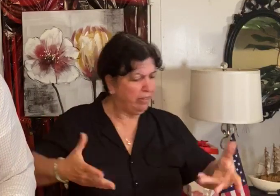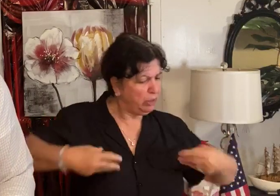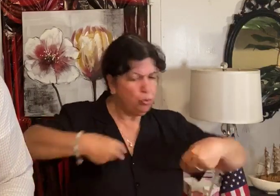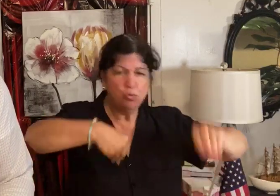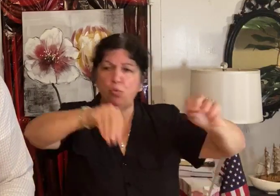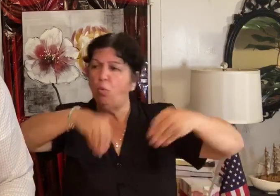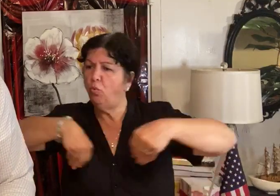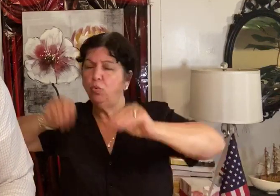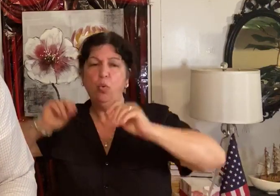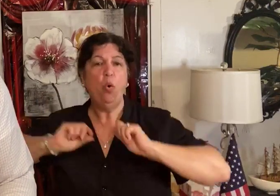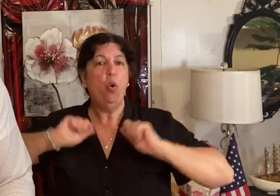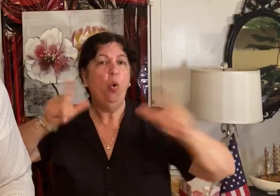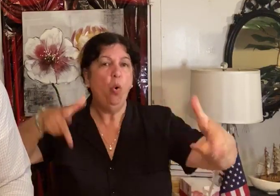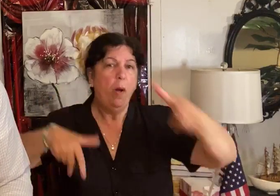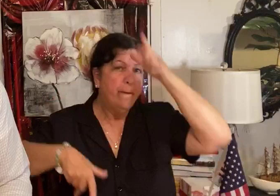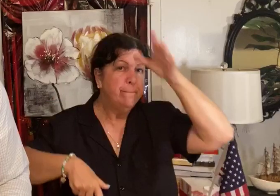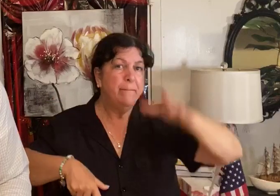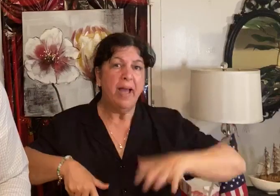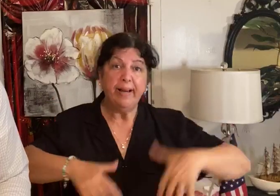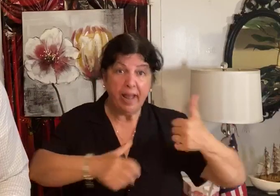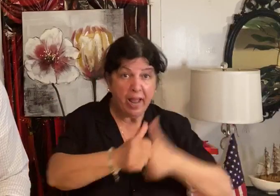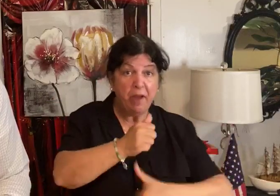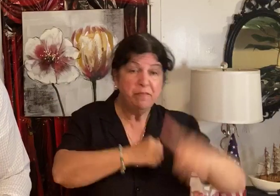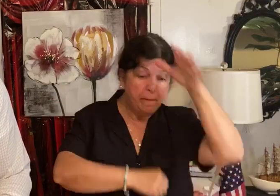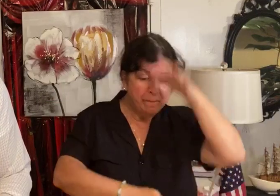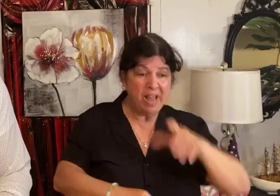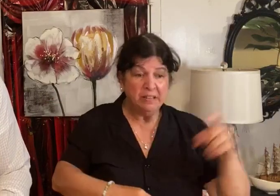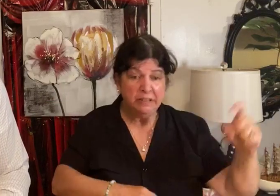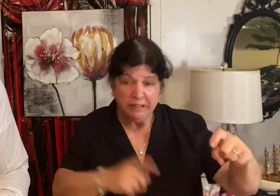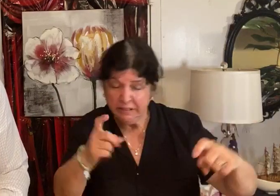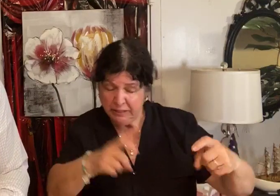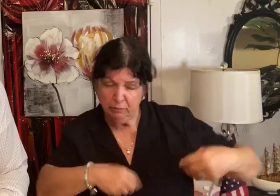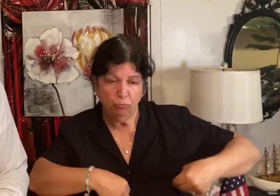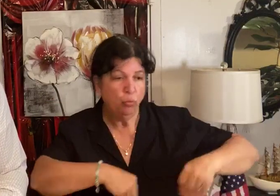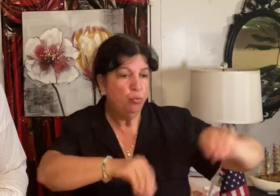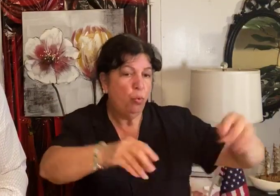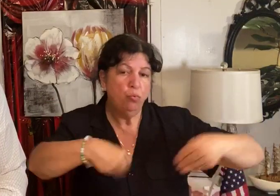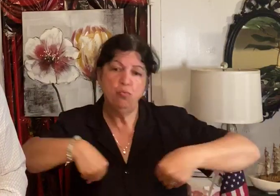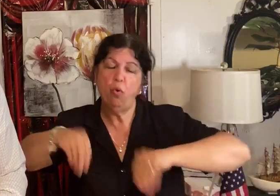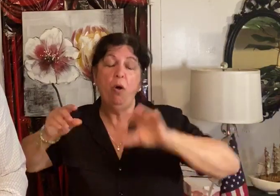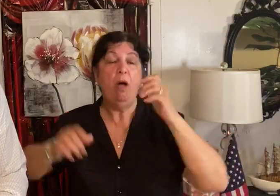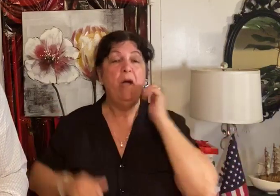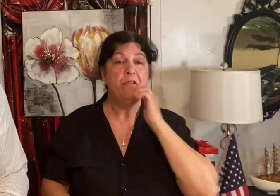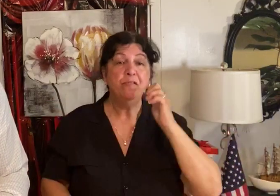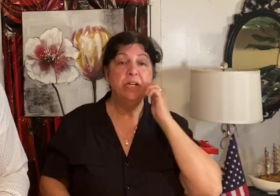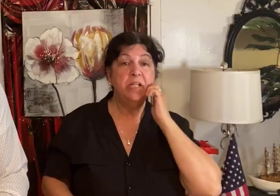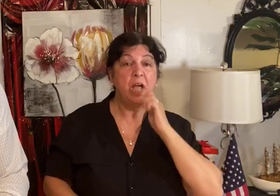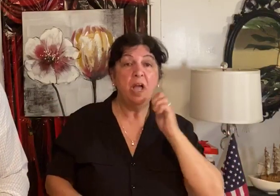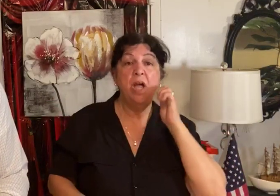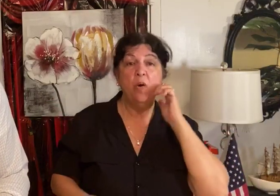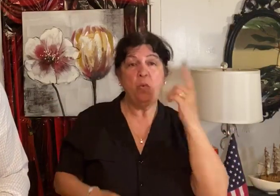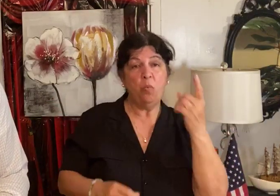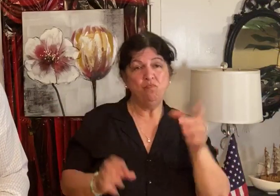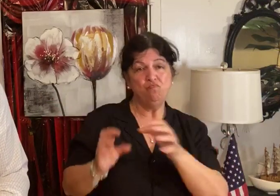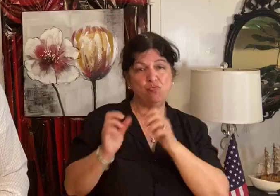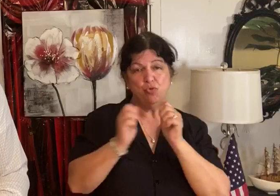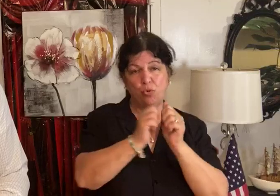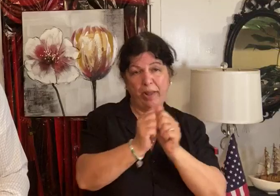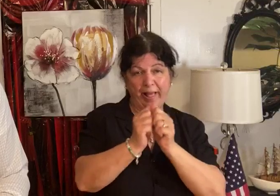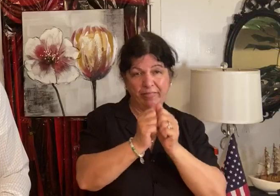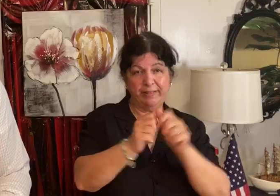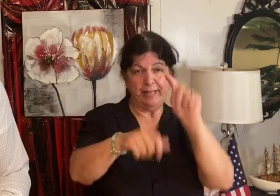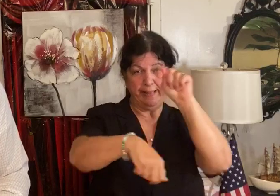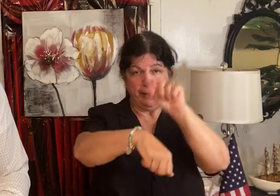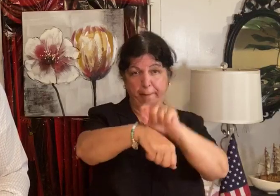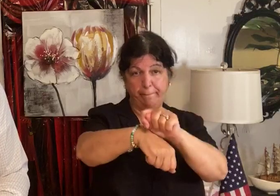them to all men, as every man had need. And they, continuing daily with one accord in the